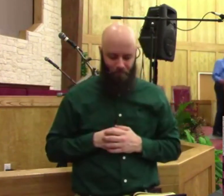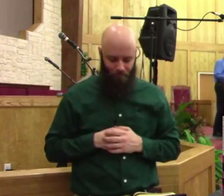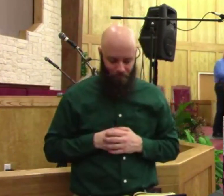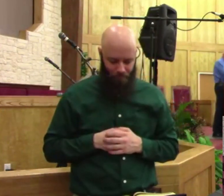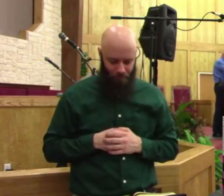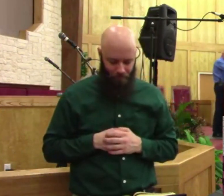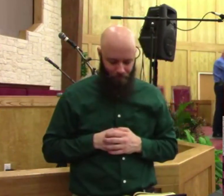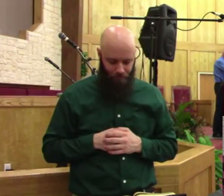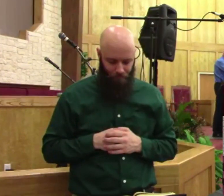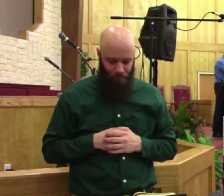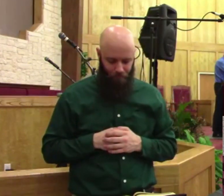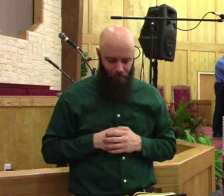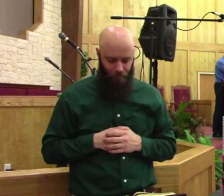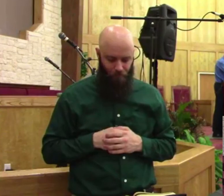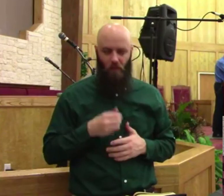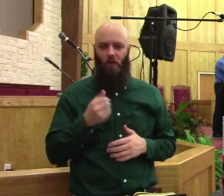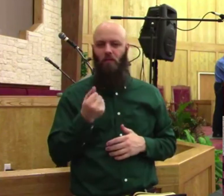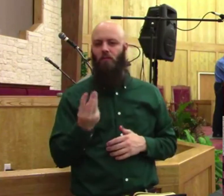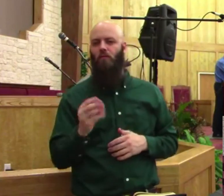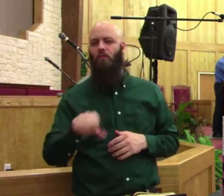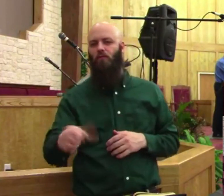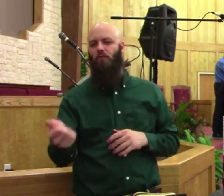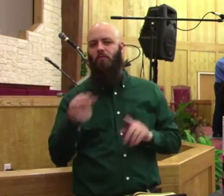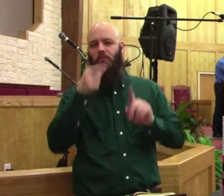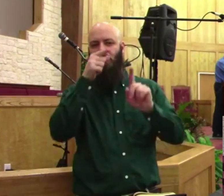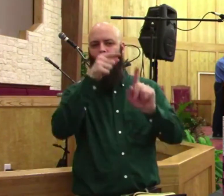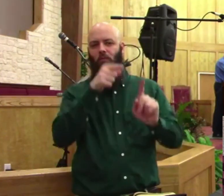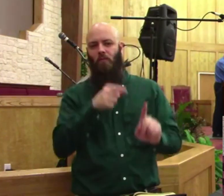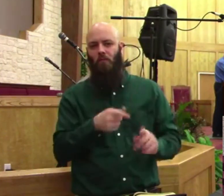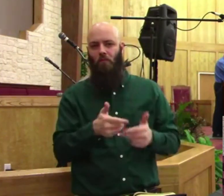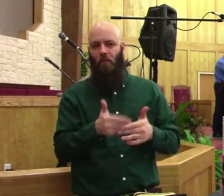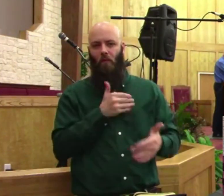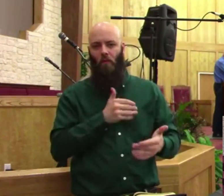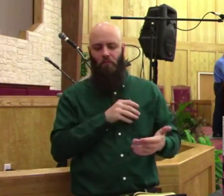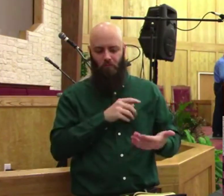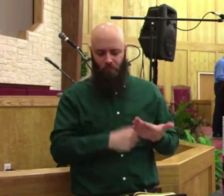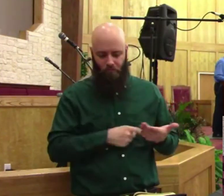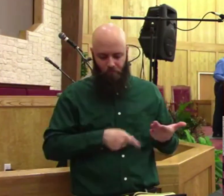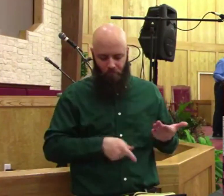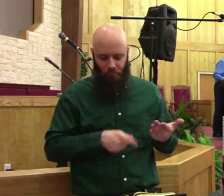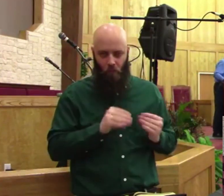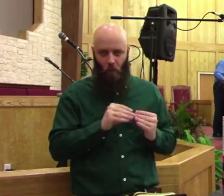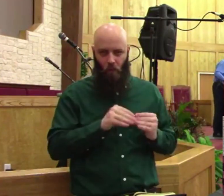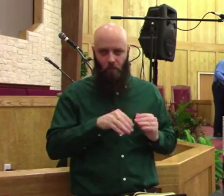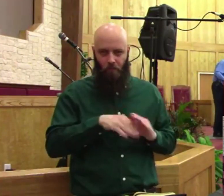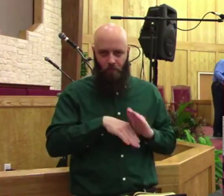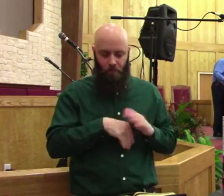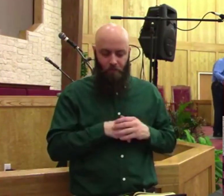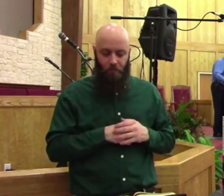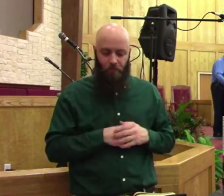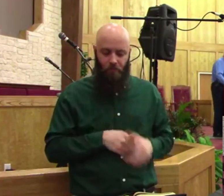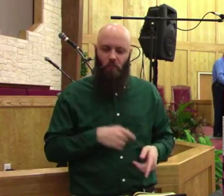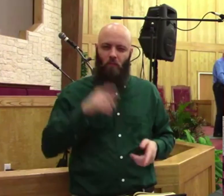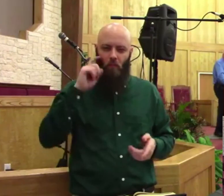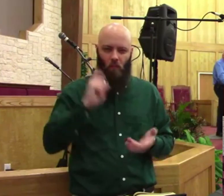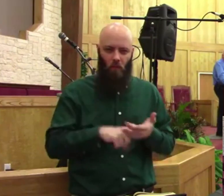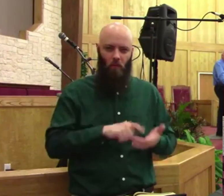A couple other points before we go into the text. You'll notice Belshazzar,